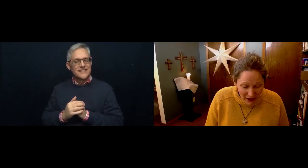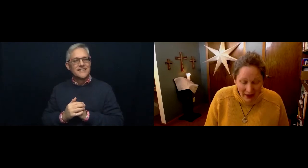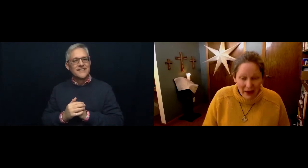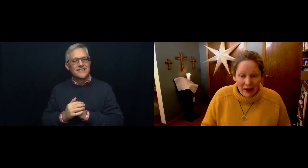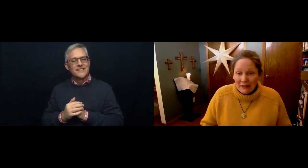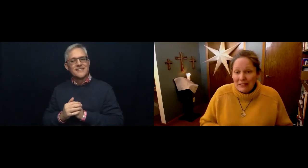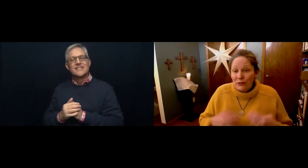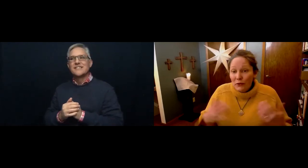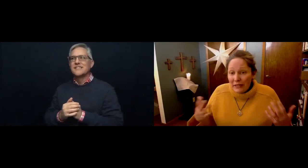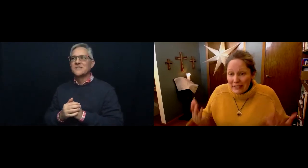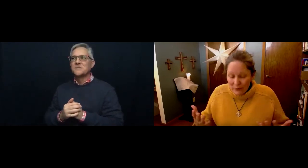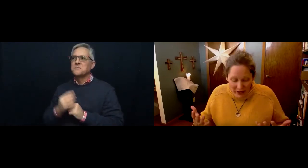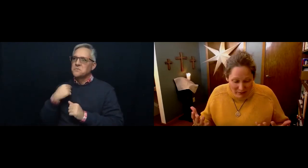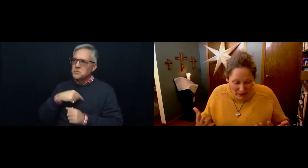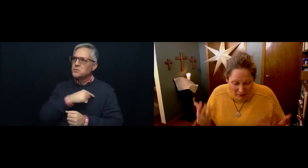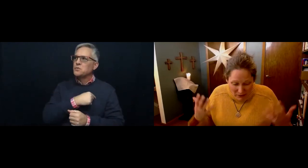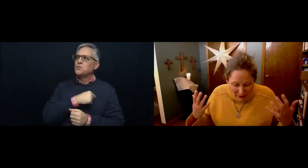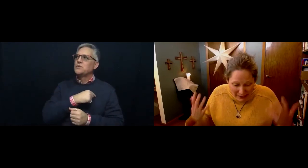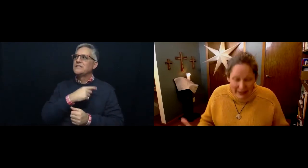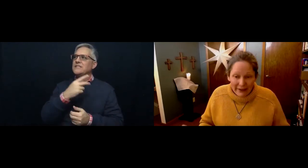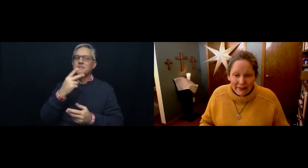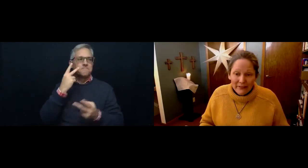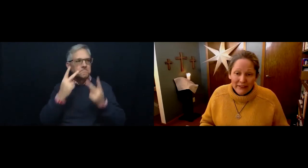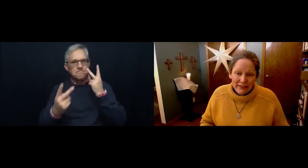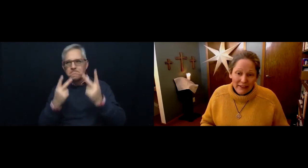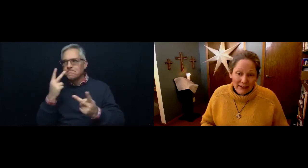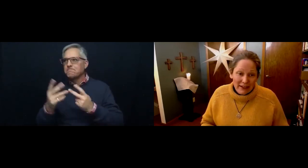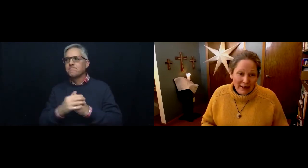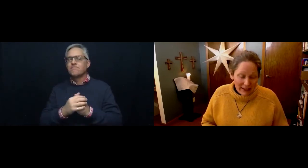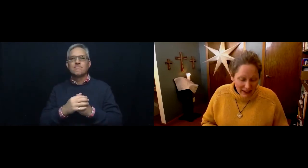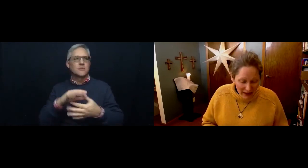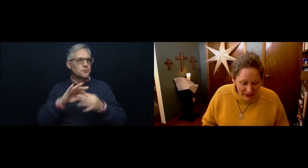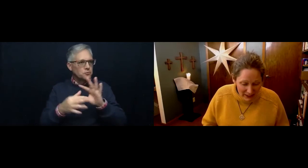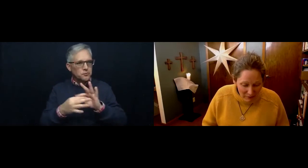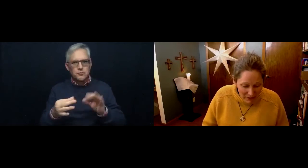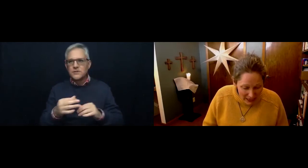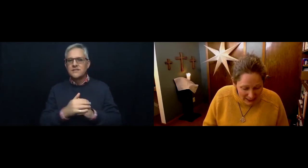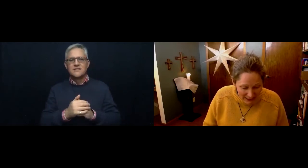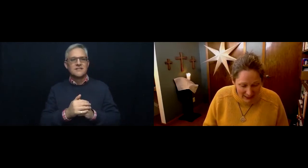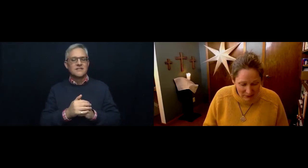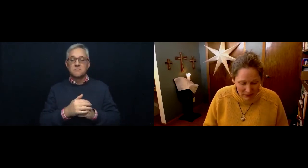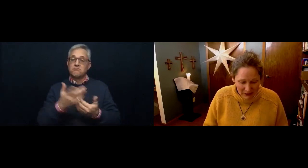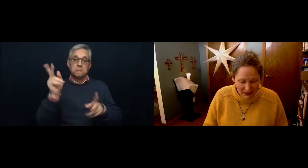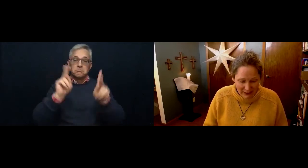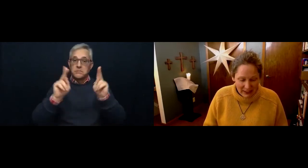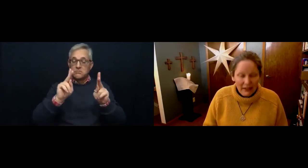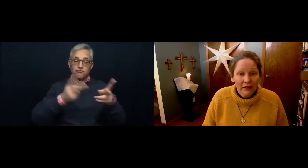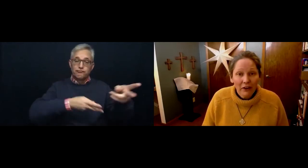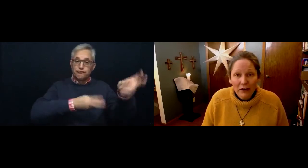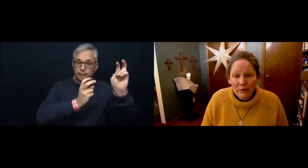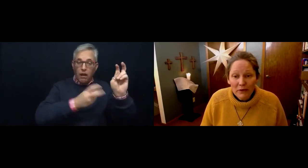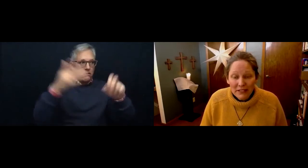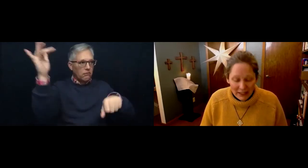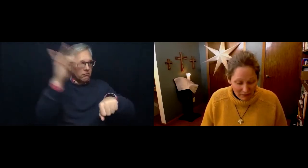of stories when people are healed. They have these amazing experiences in